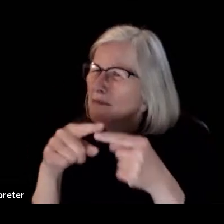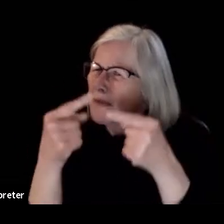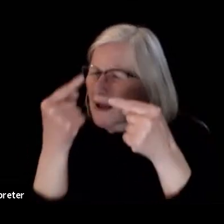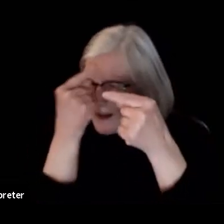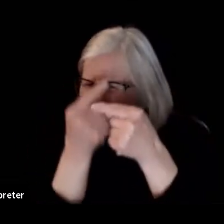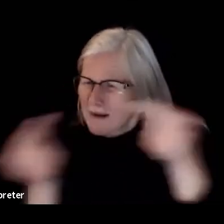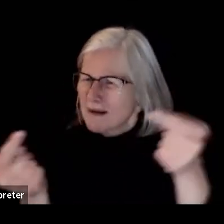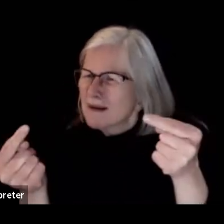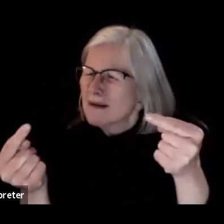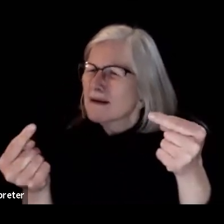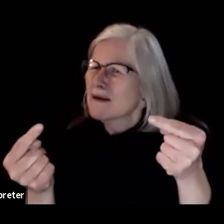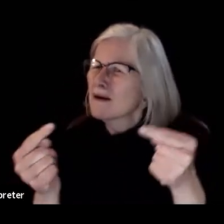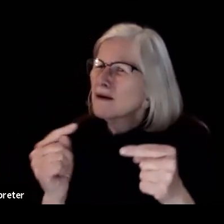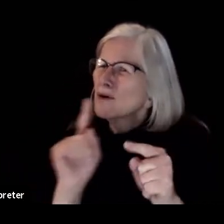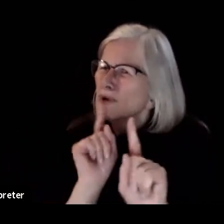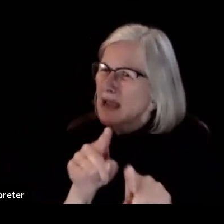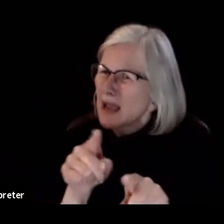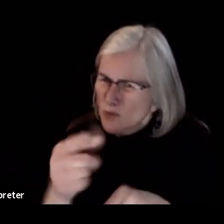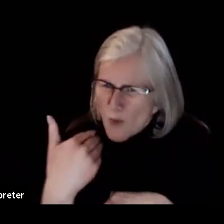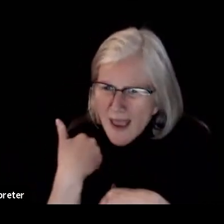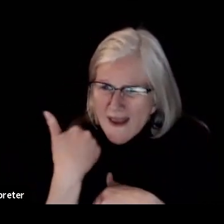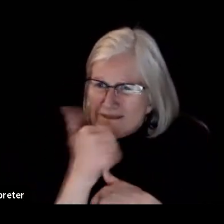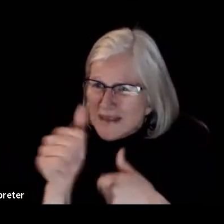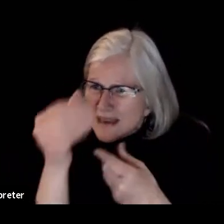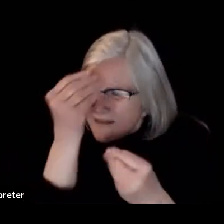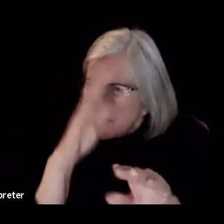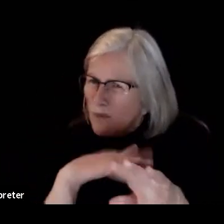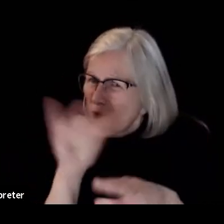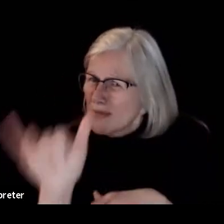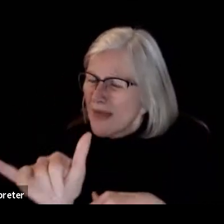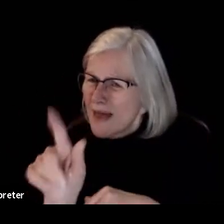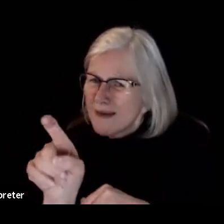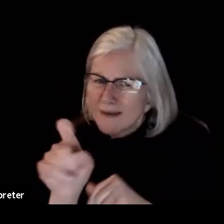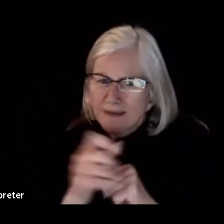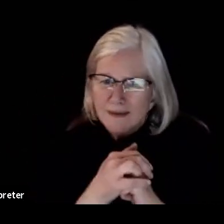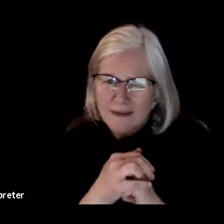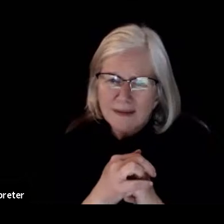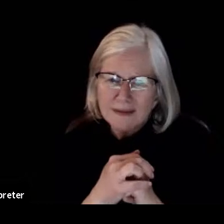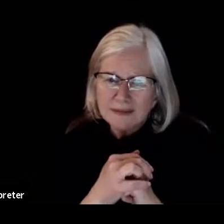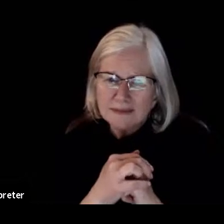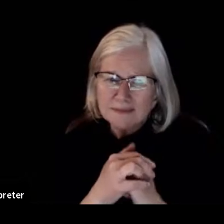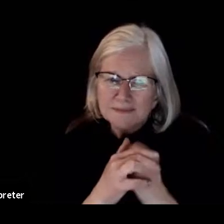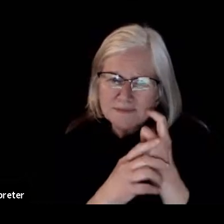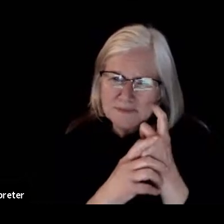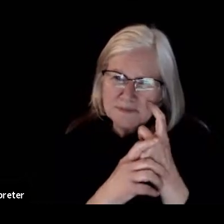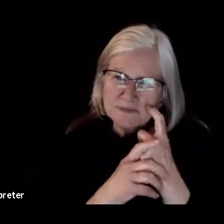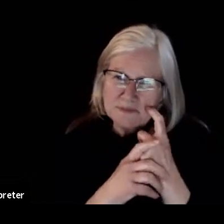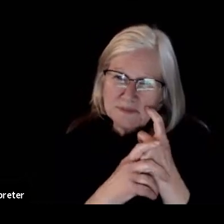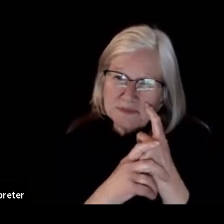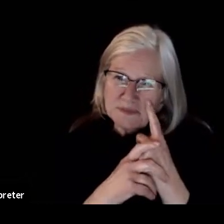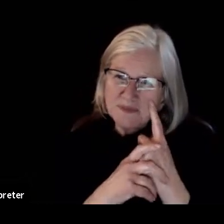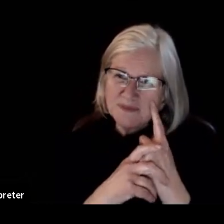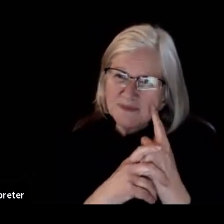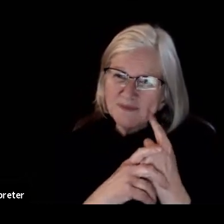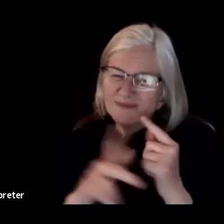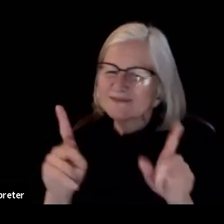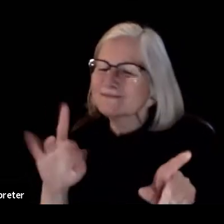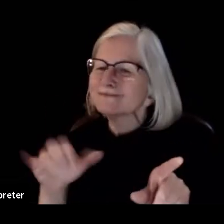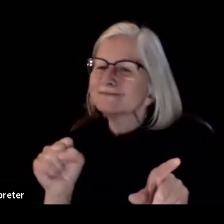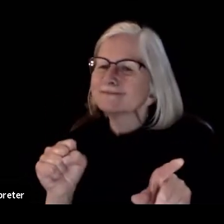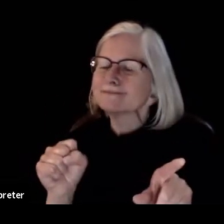I'm going to turn that back to Chris too. Thanks, Chris. Yep. So the Johnson & Johnson vaccine